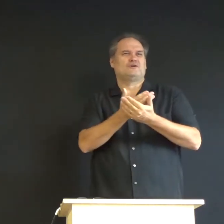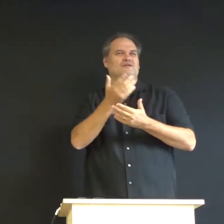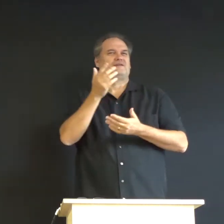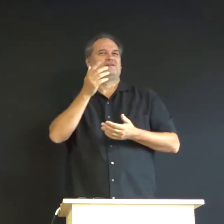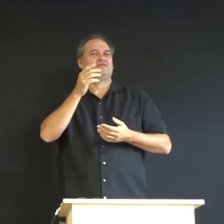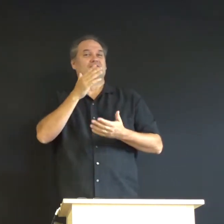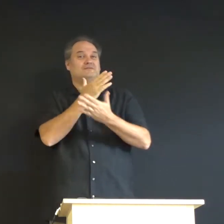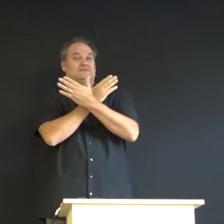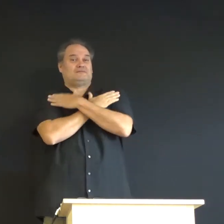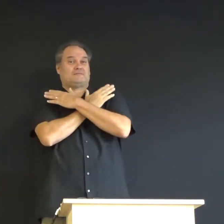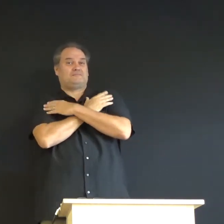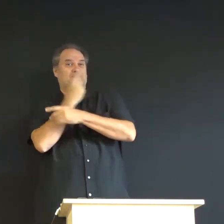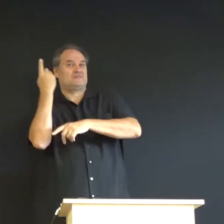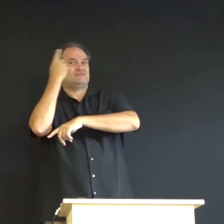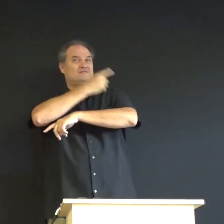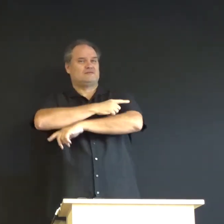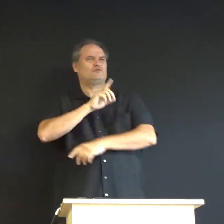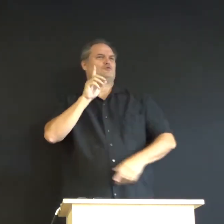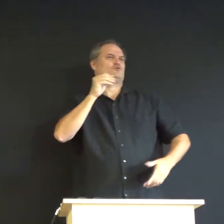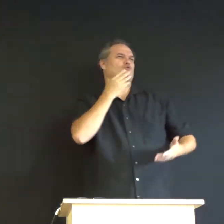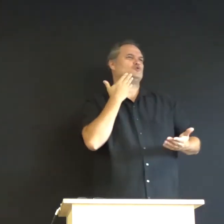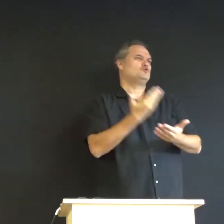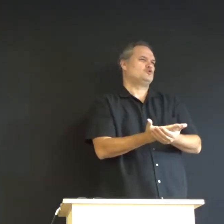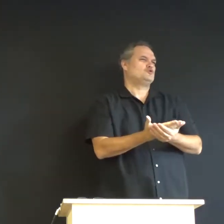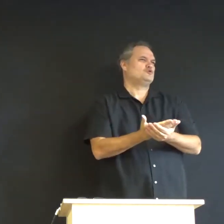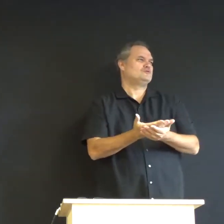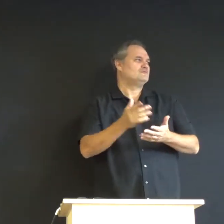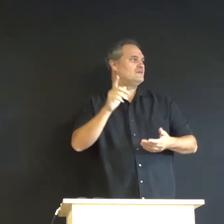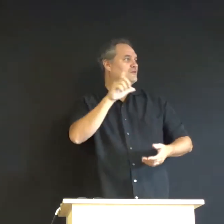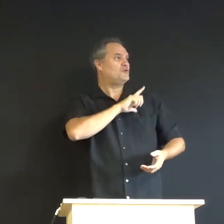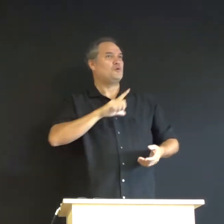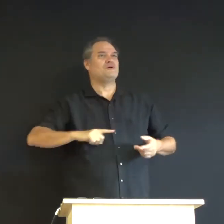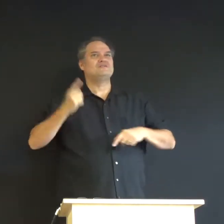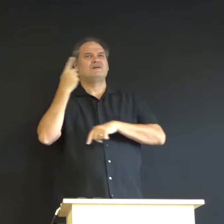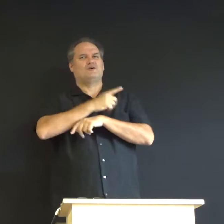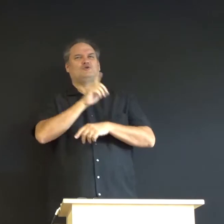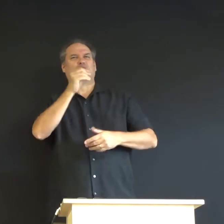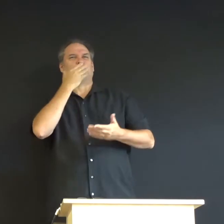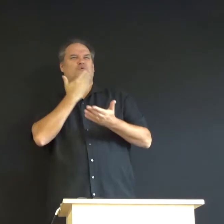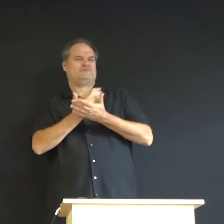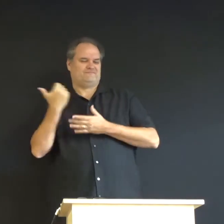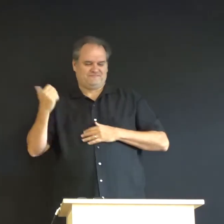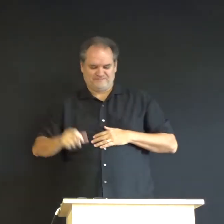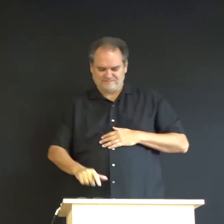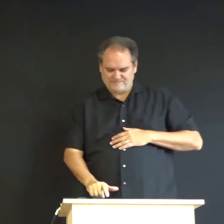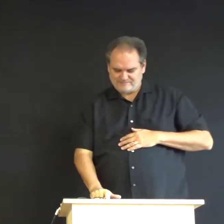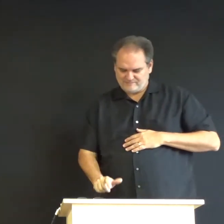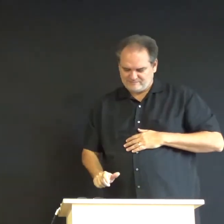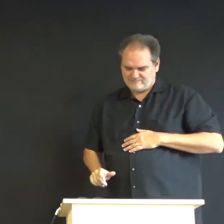Do good. On the Sabbath day, do good. On the Lord's day, do good.